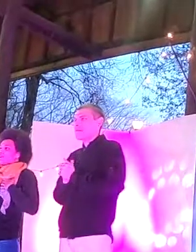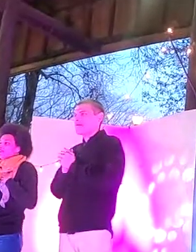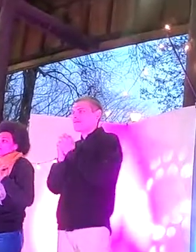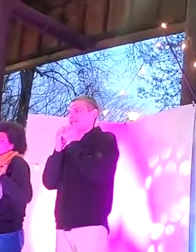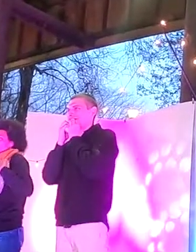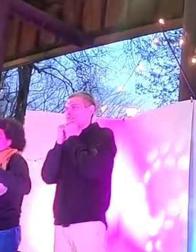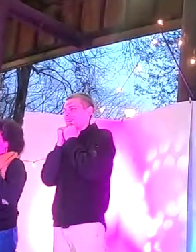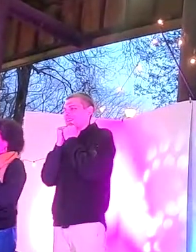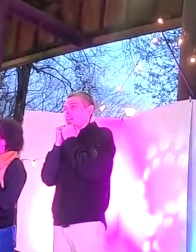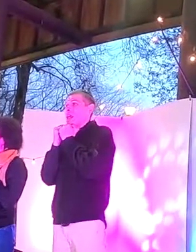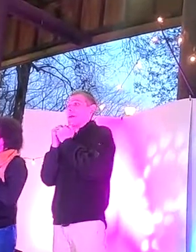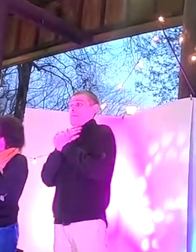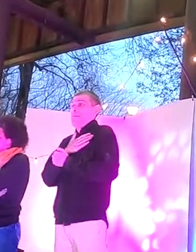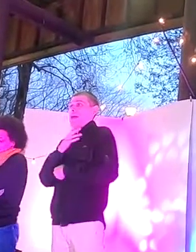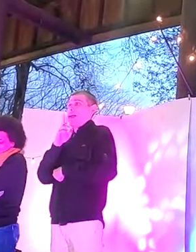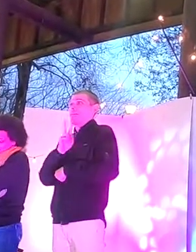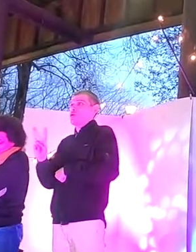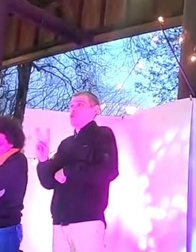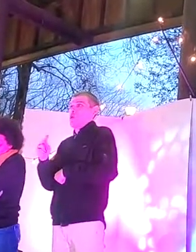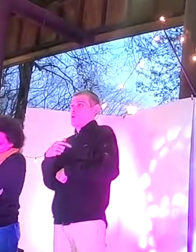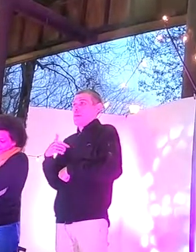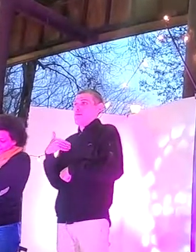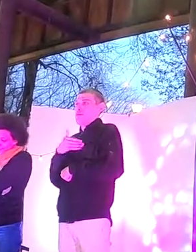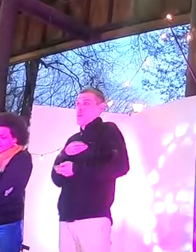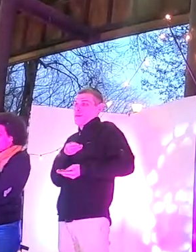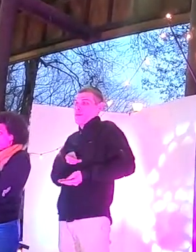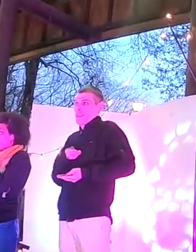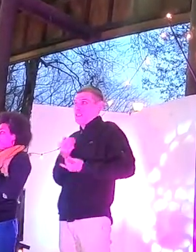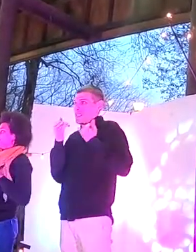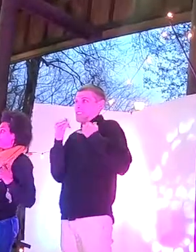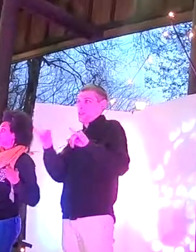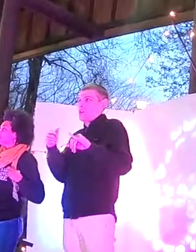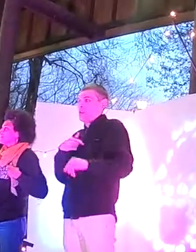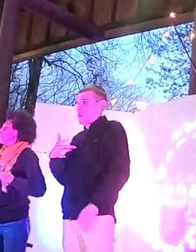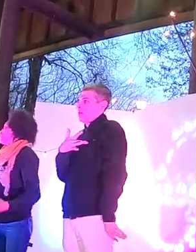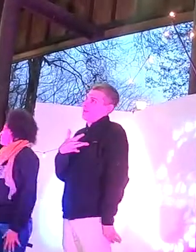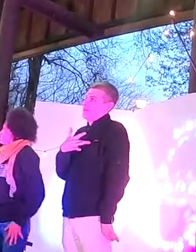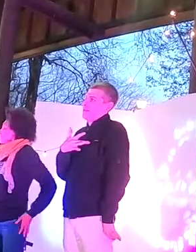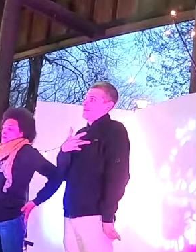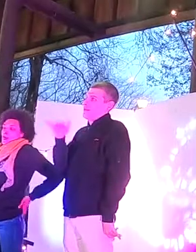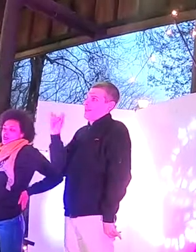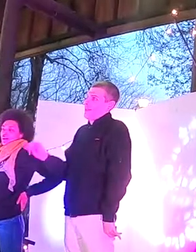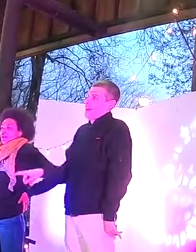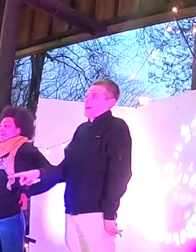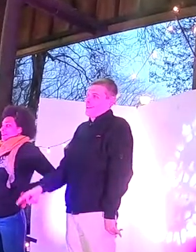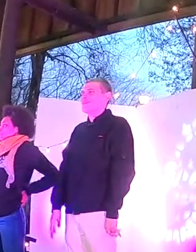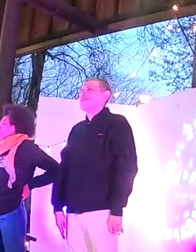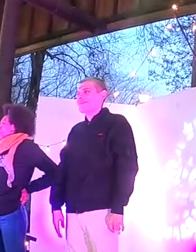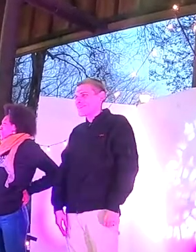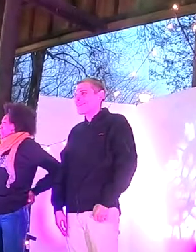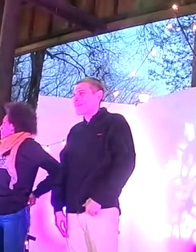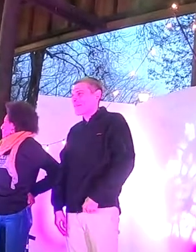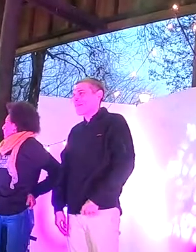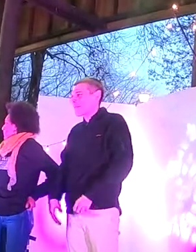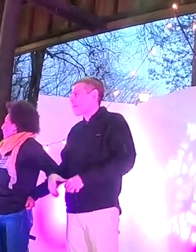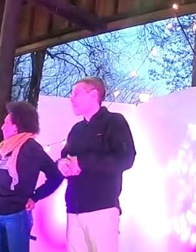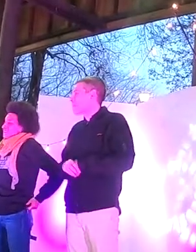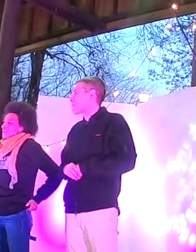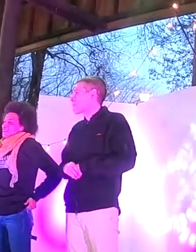I'm still breastfeeding my 2-year-old, so hit me in all the feels. All right.